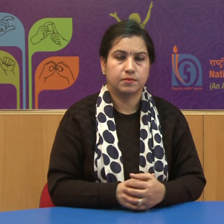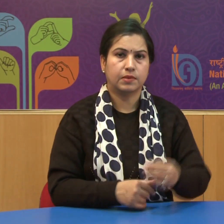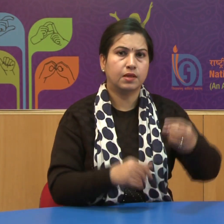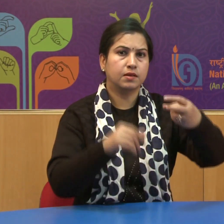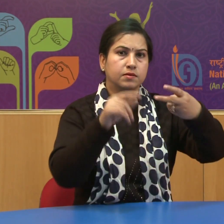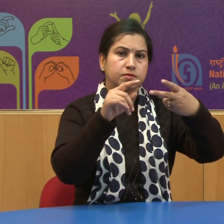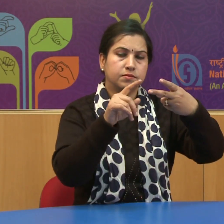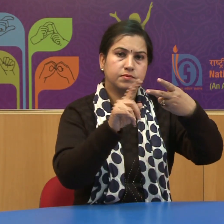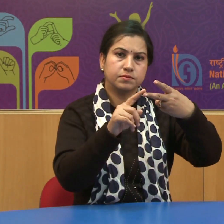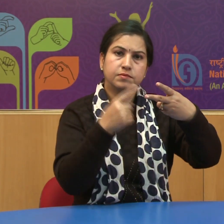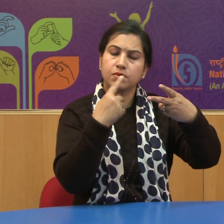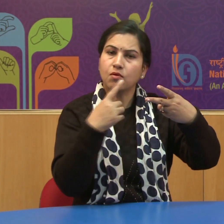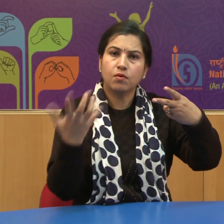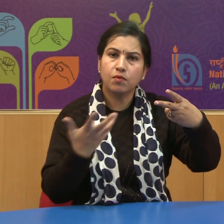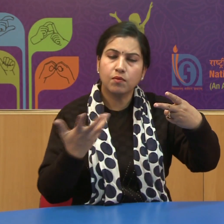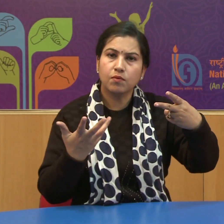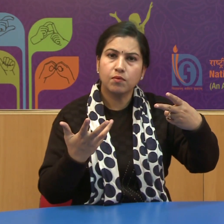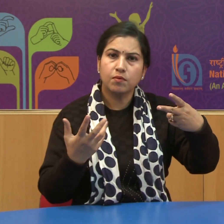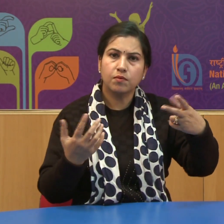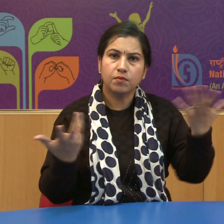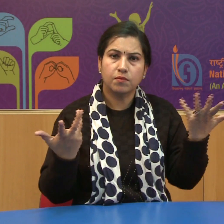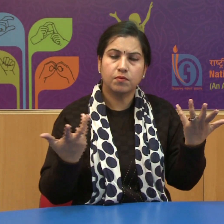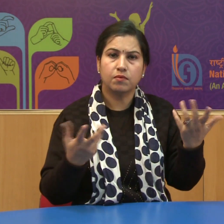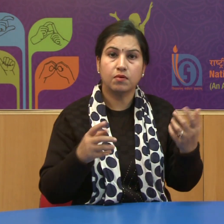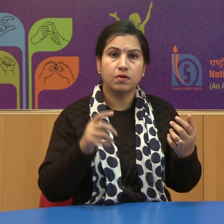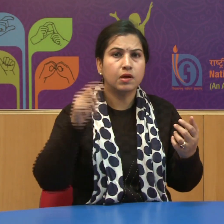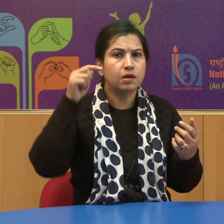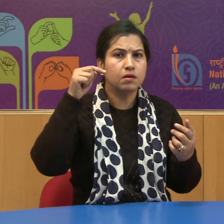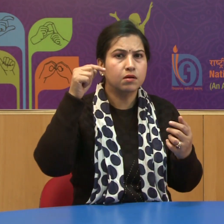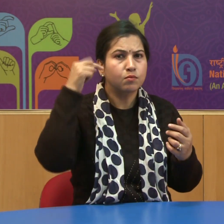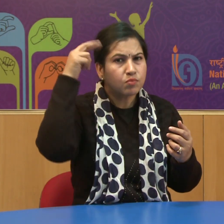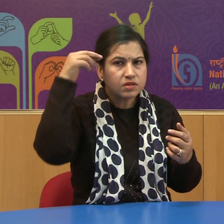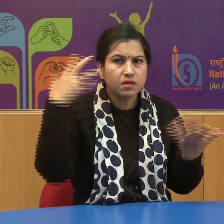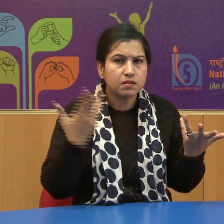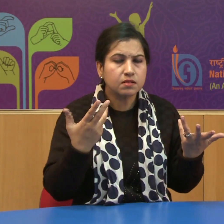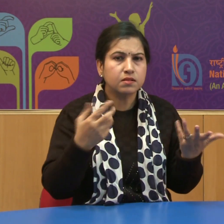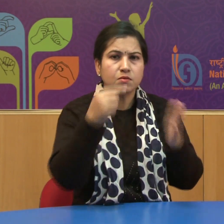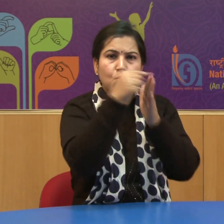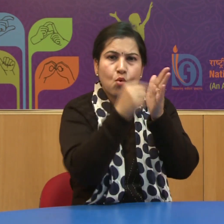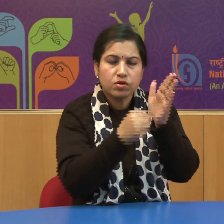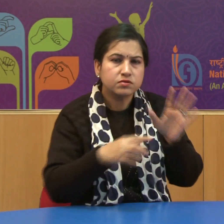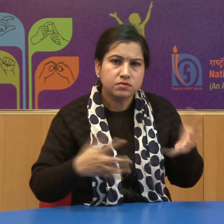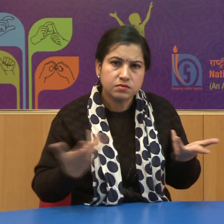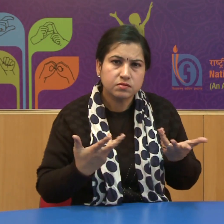Second, we discussed about the causes of resistance movements